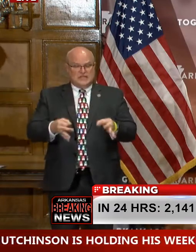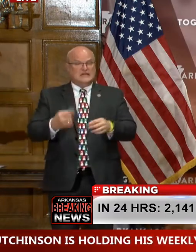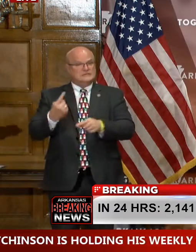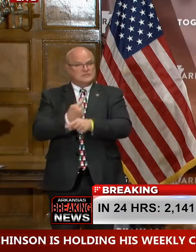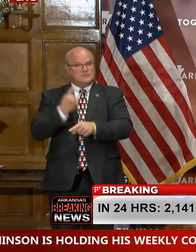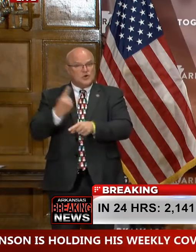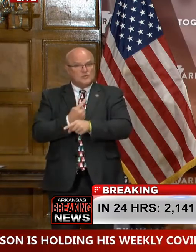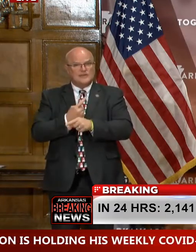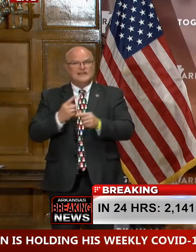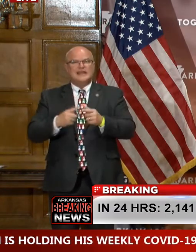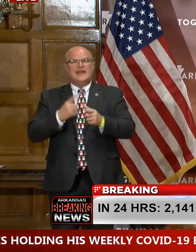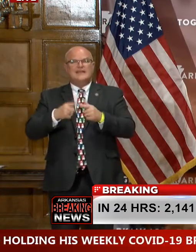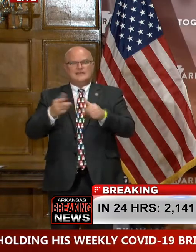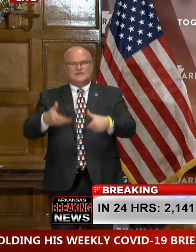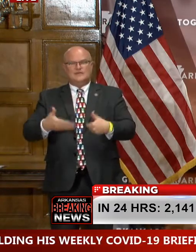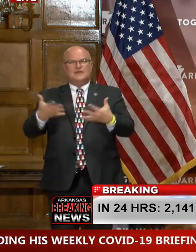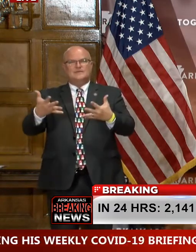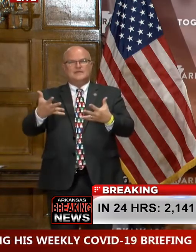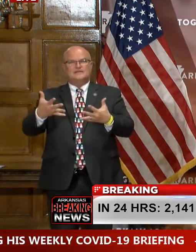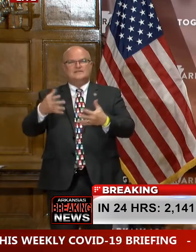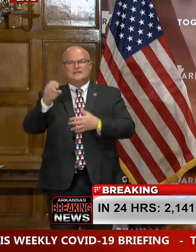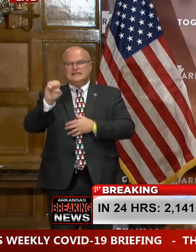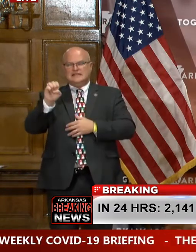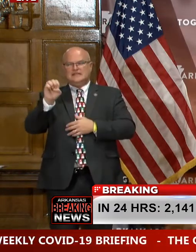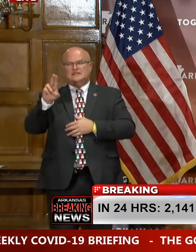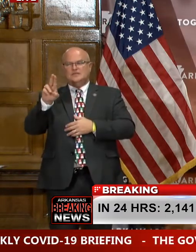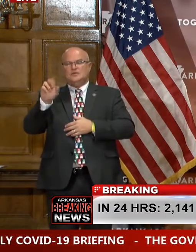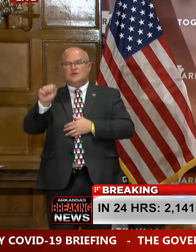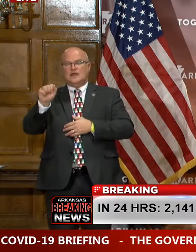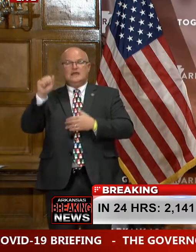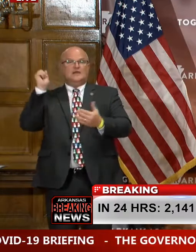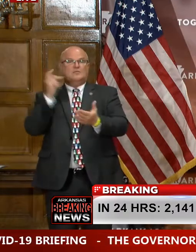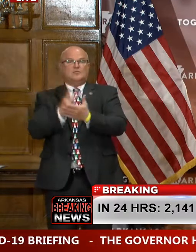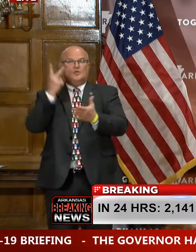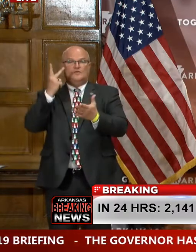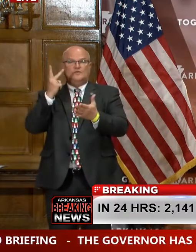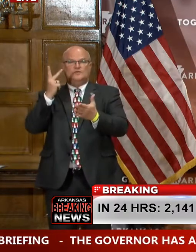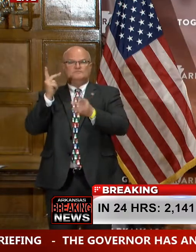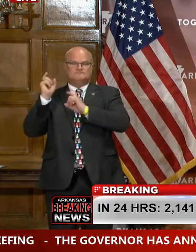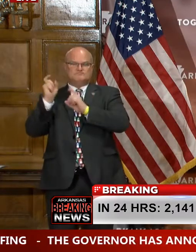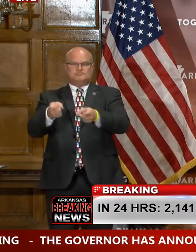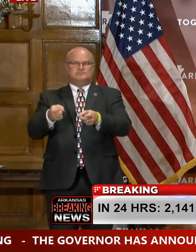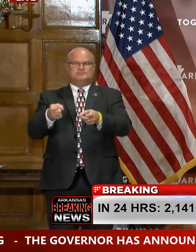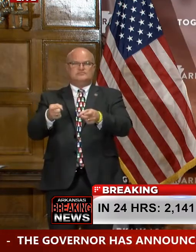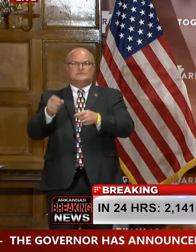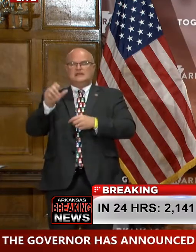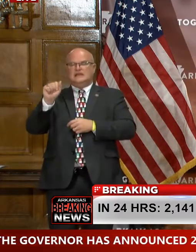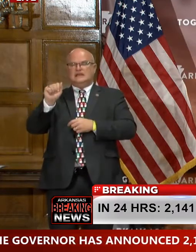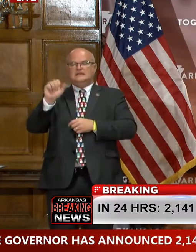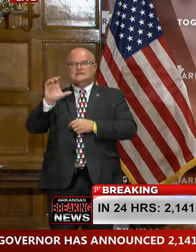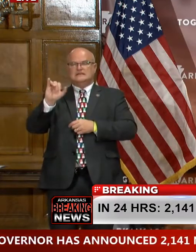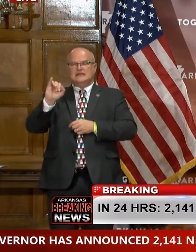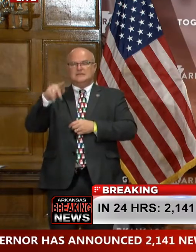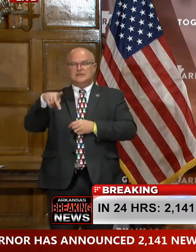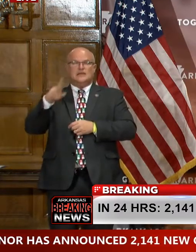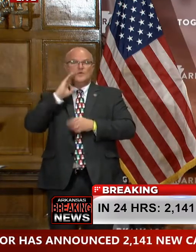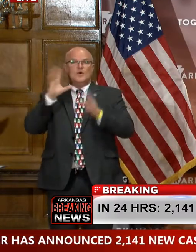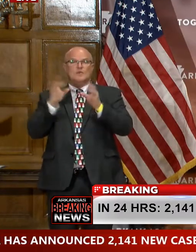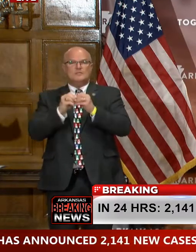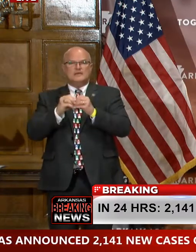appropriate, then a recommendation for an EUA approval will be issued, and the ACIP will meet, that's a